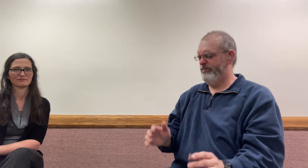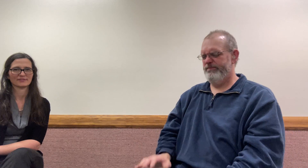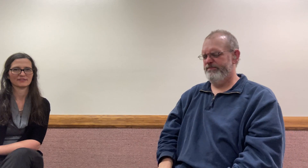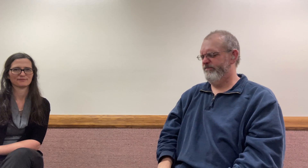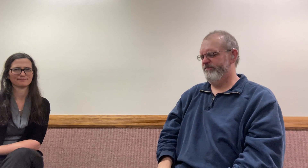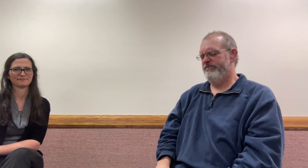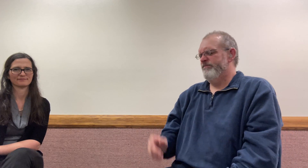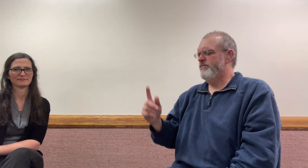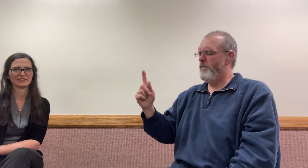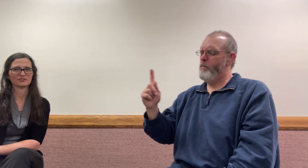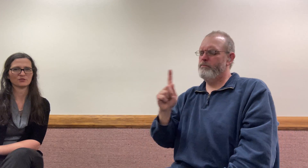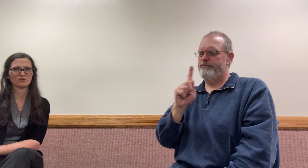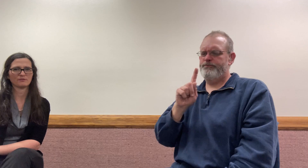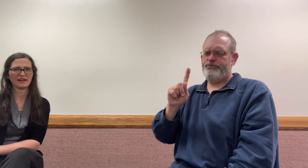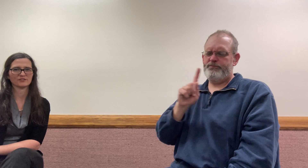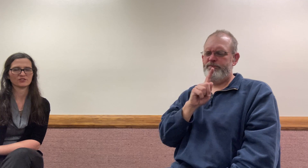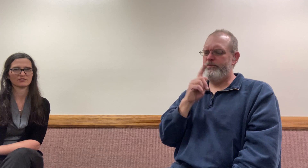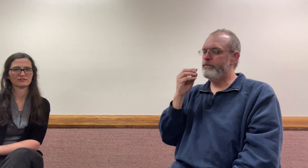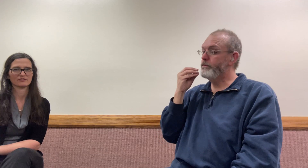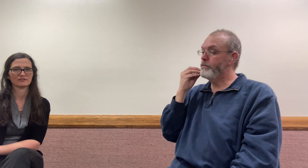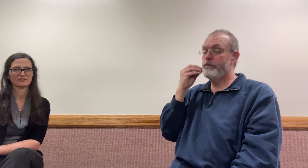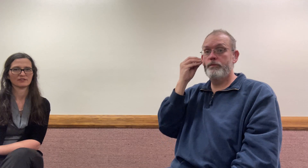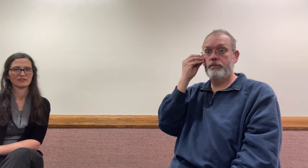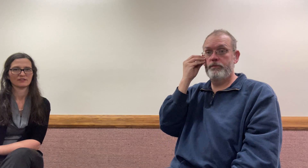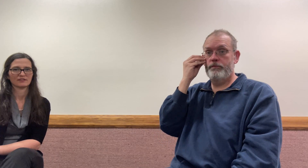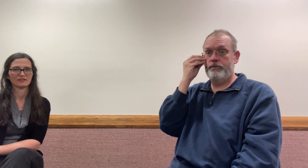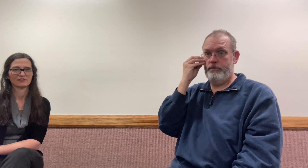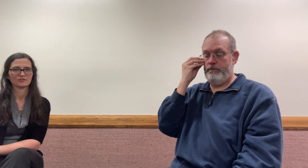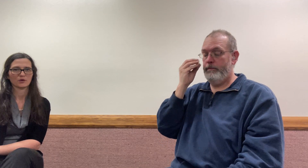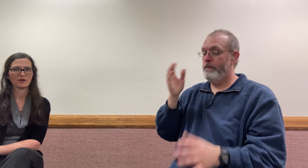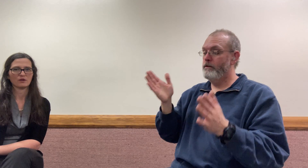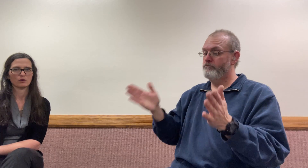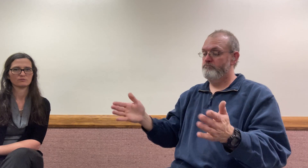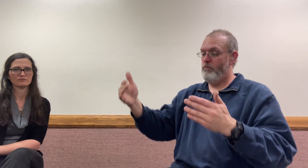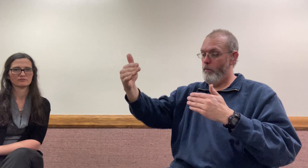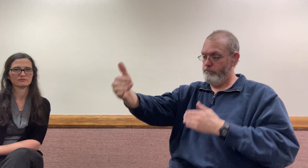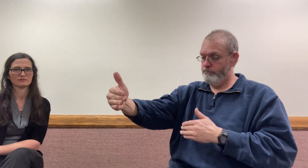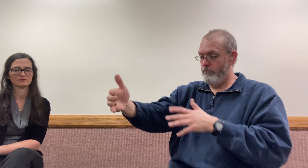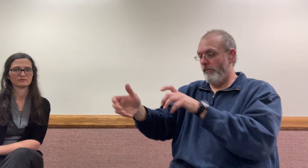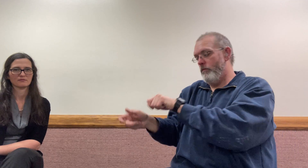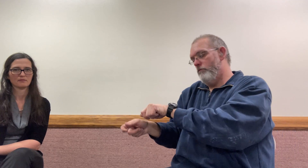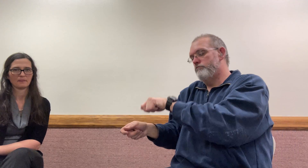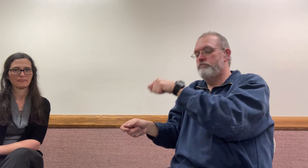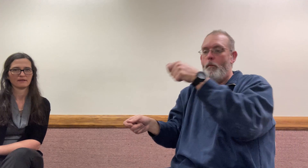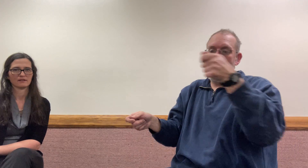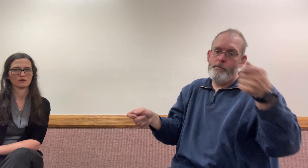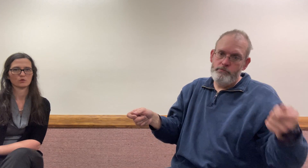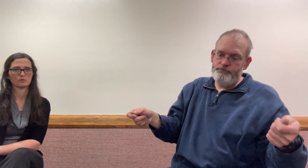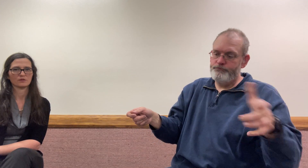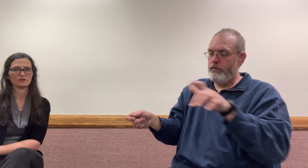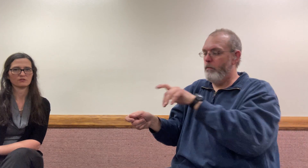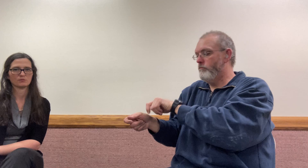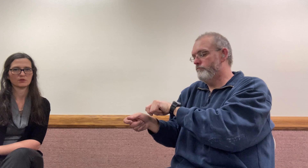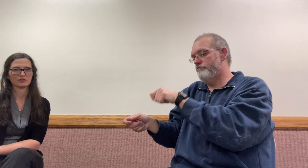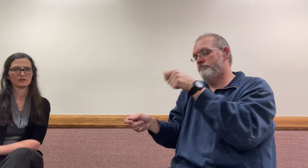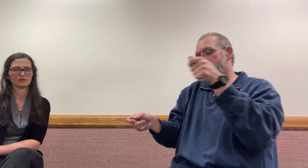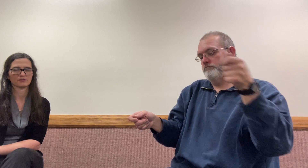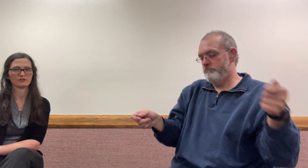He goes, they just don't all match. So he went home and he opened this book. He's